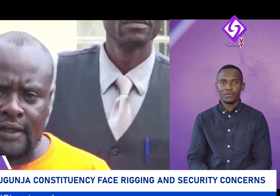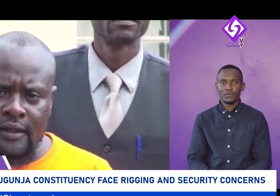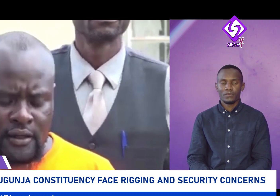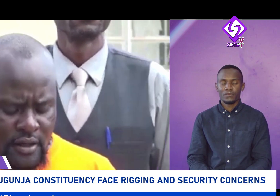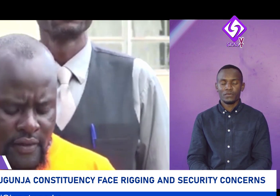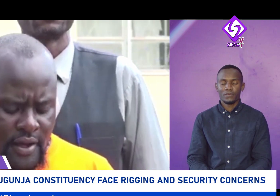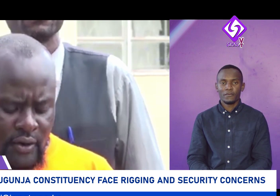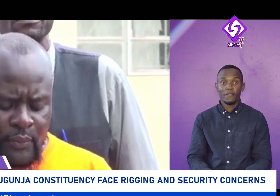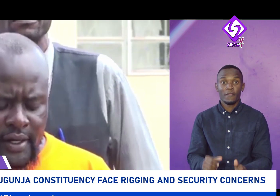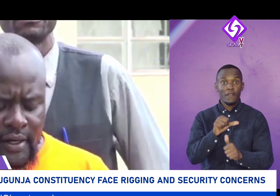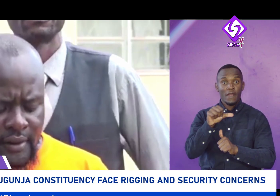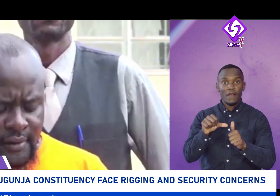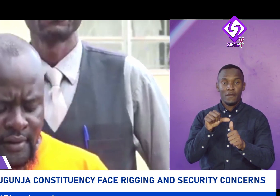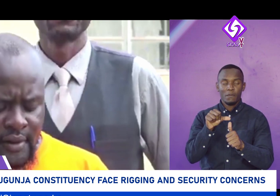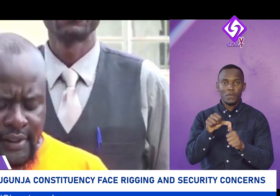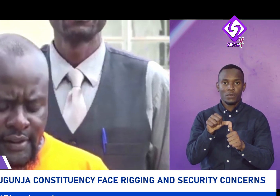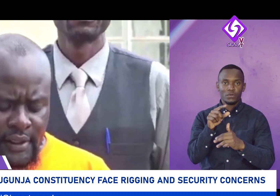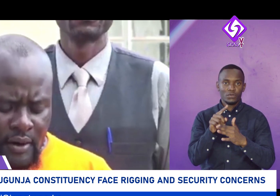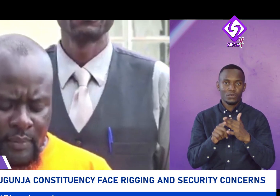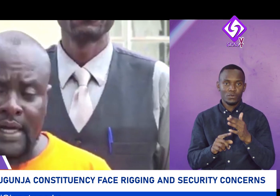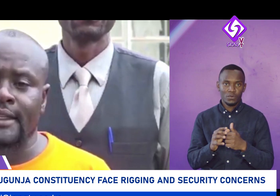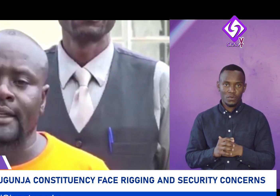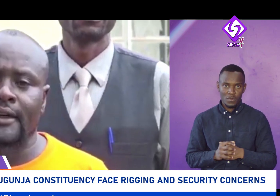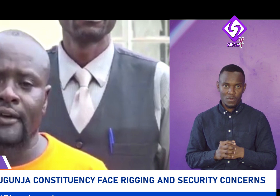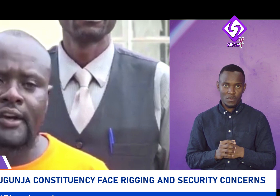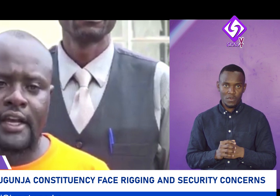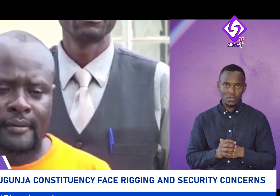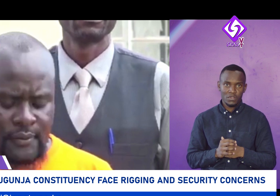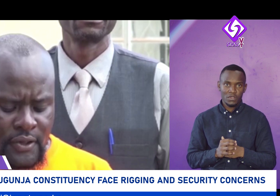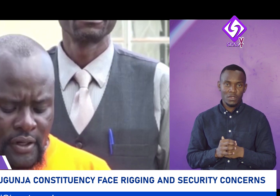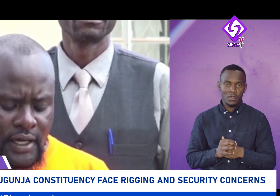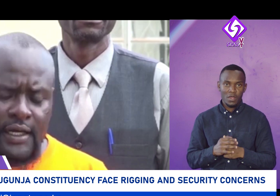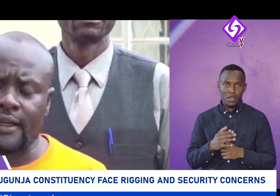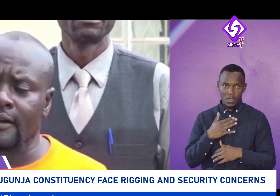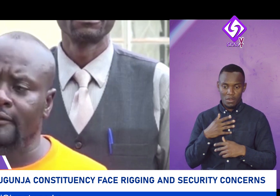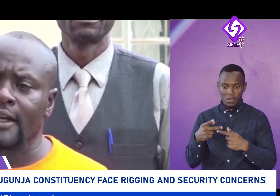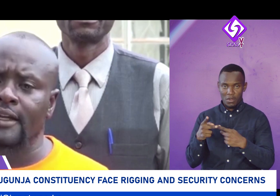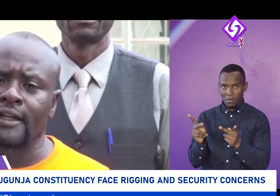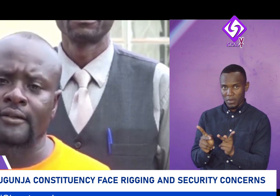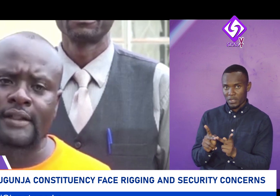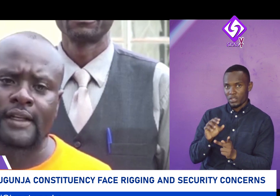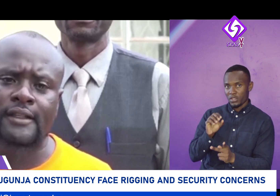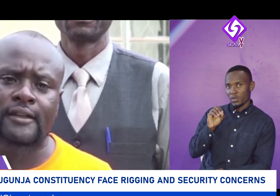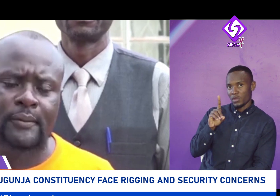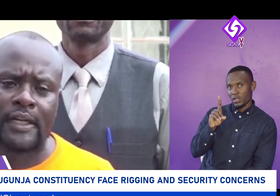Regarding the opaqueness in our party, ODM, regarding the Friday 26th